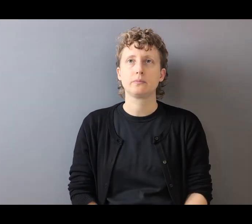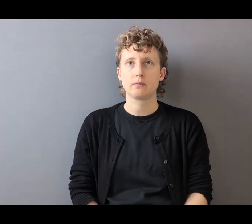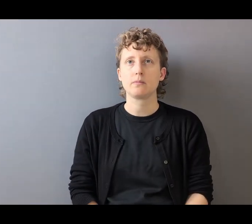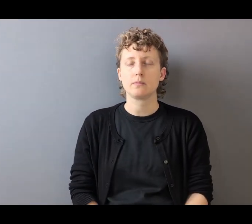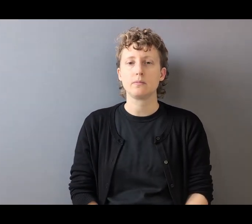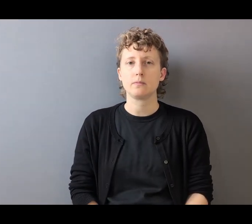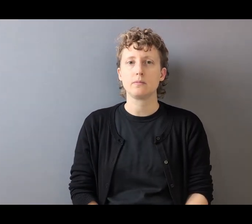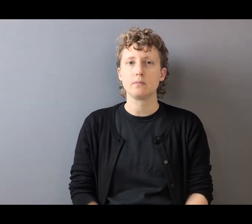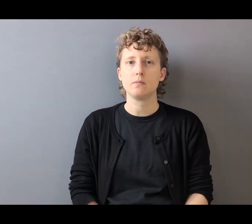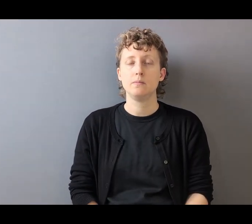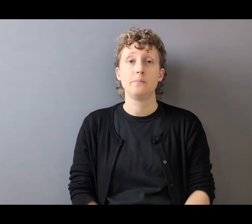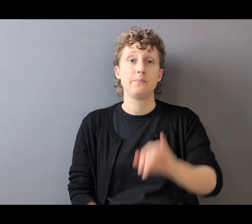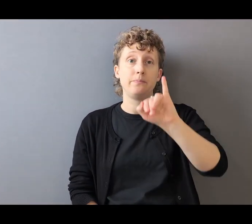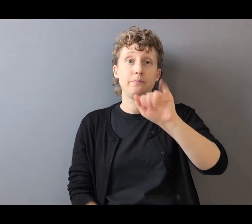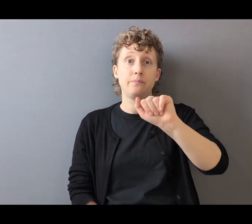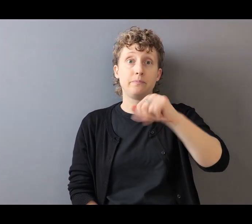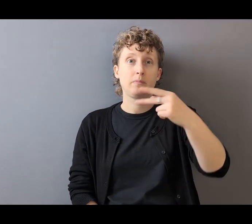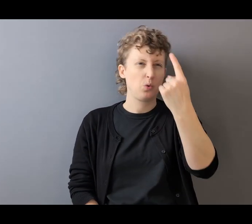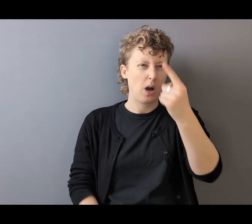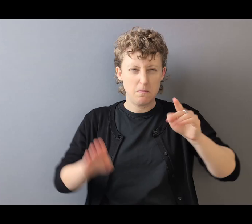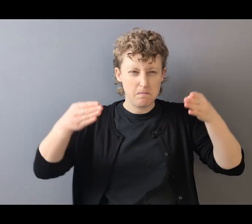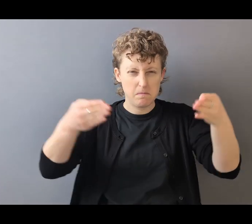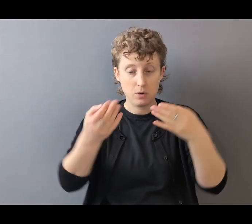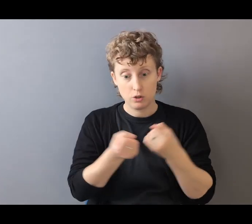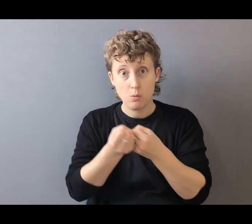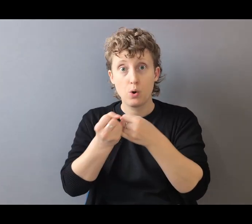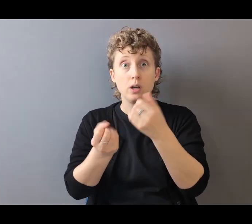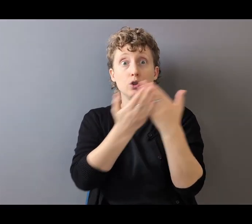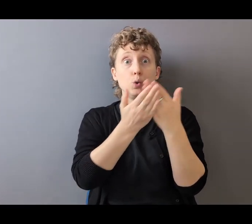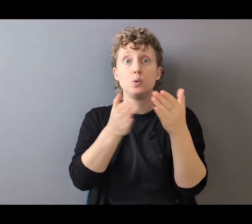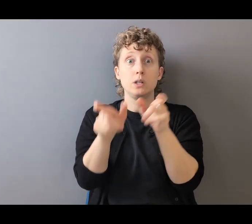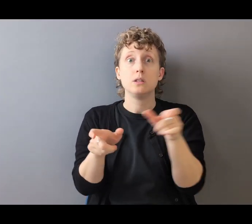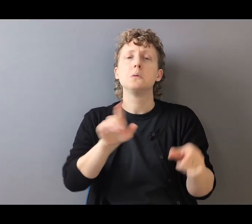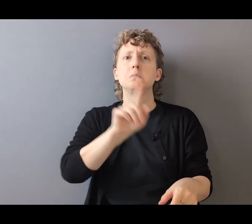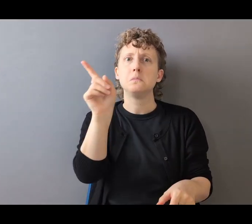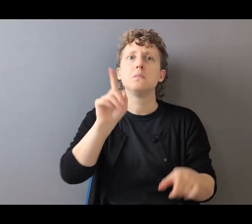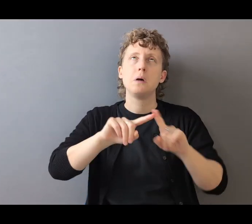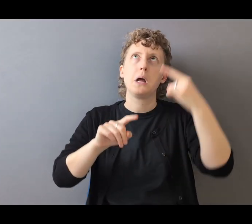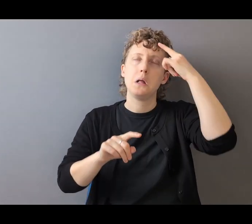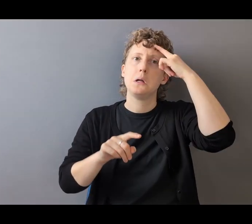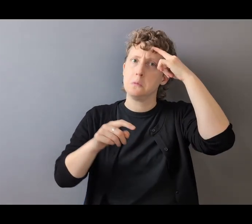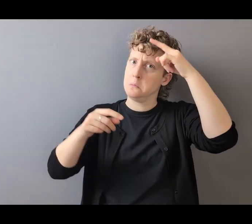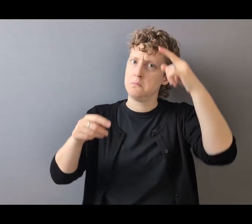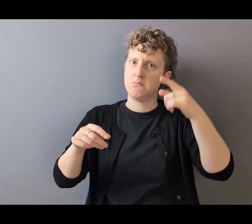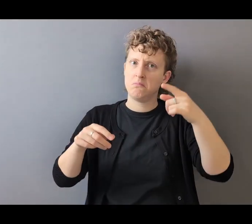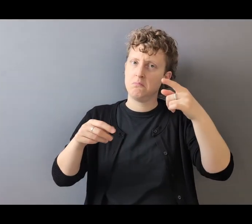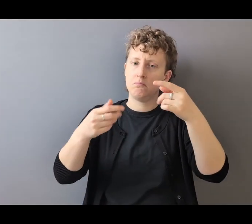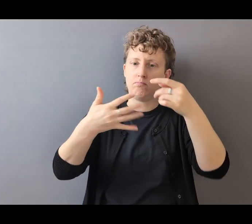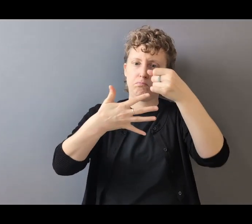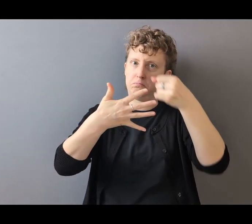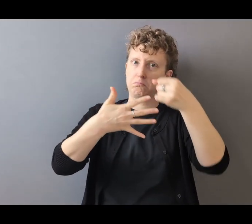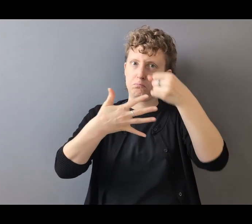of IAAP from the beginning, but I think we all agree that it's also an important thing that we should try to